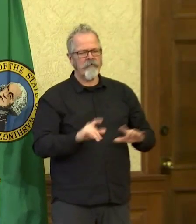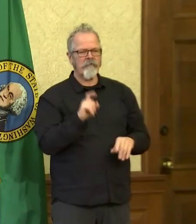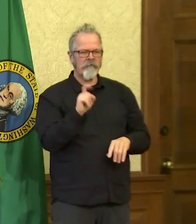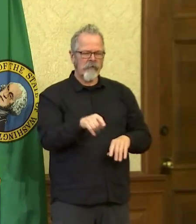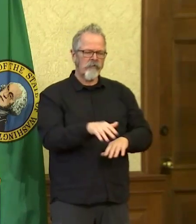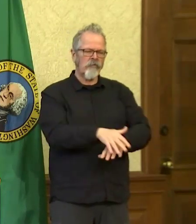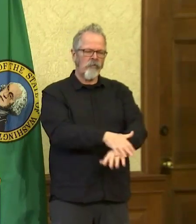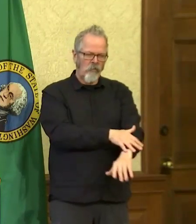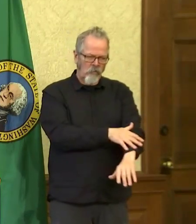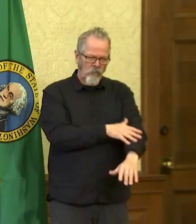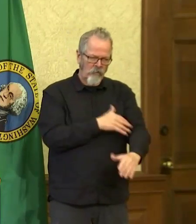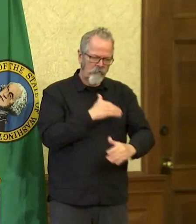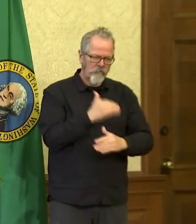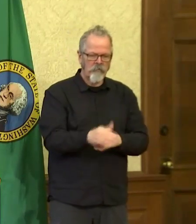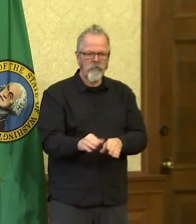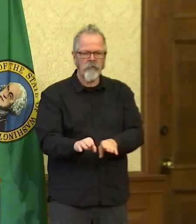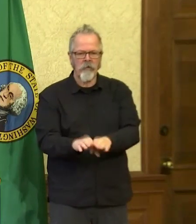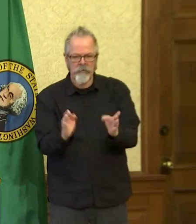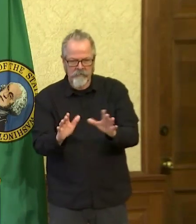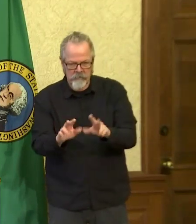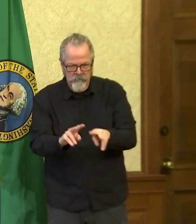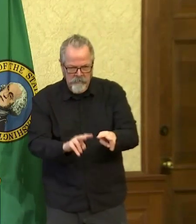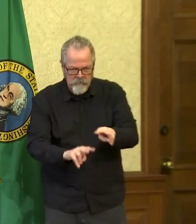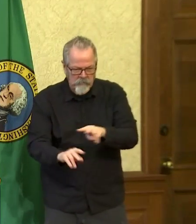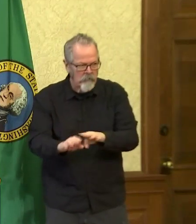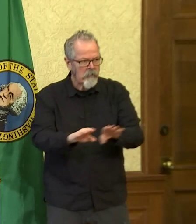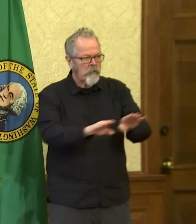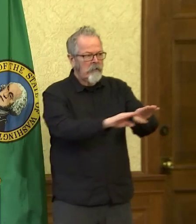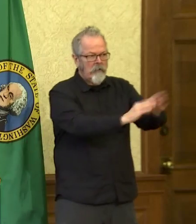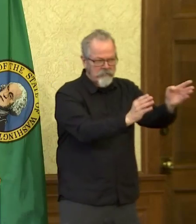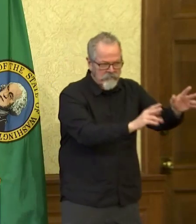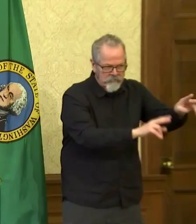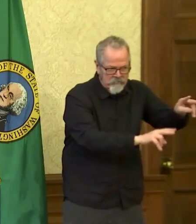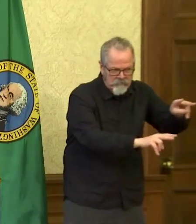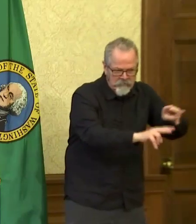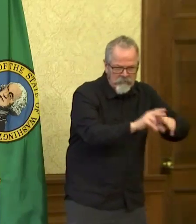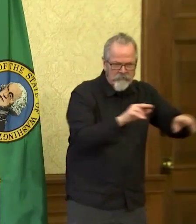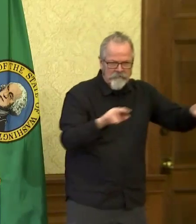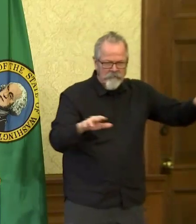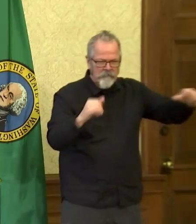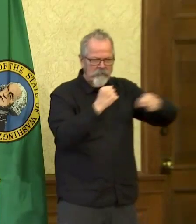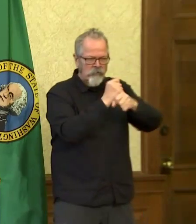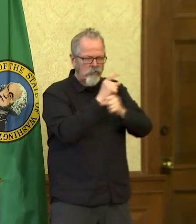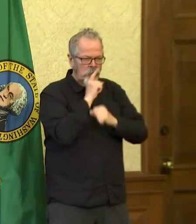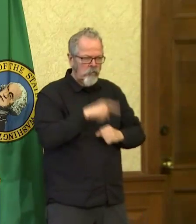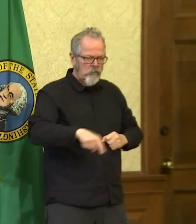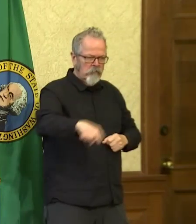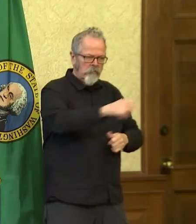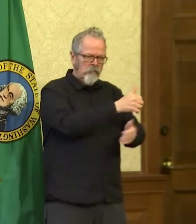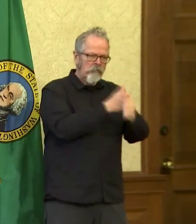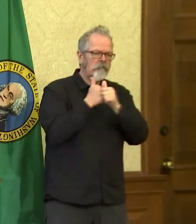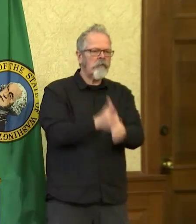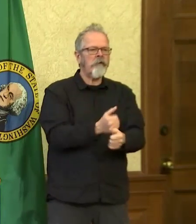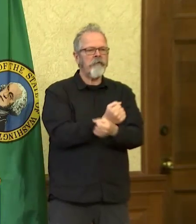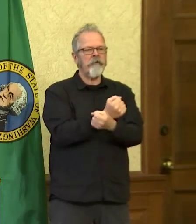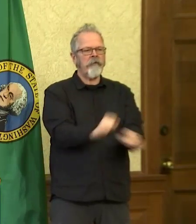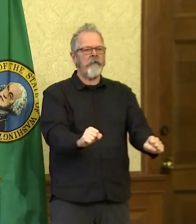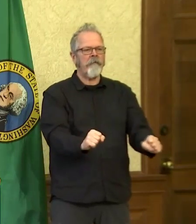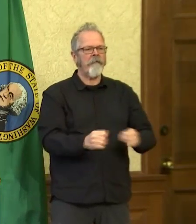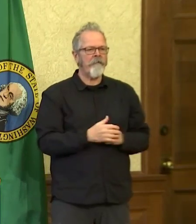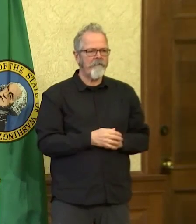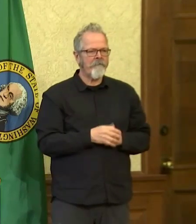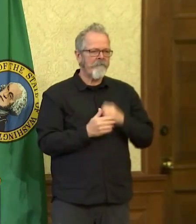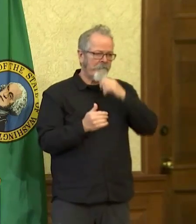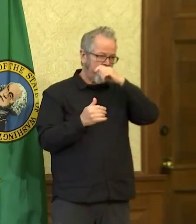briefed by the Institute for Disease Modeling yesterday on this subject, and it is clear that were we going to do that, if